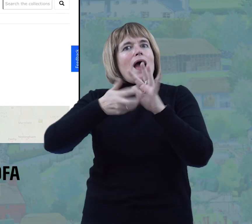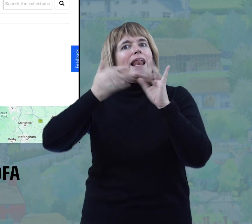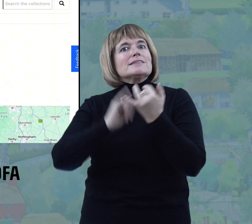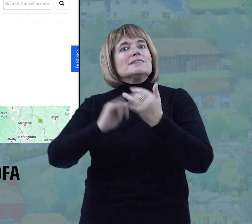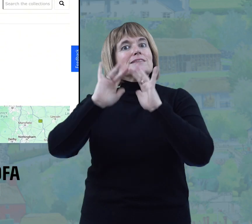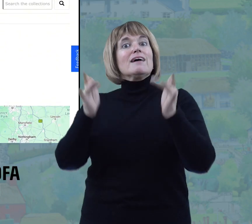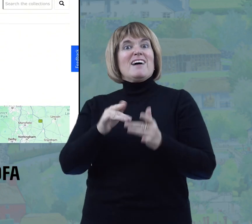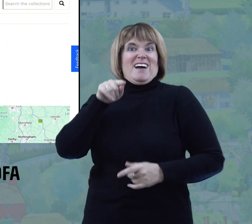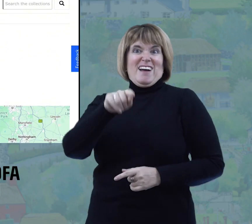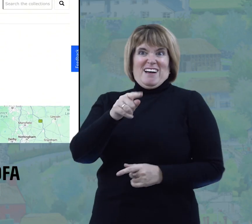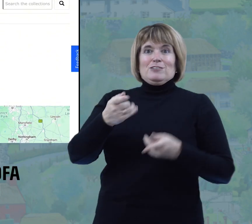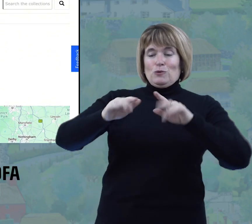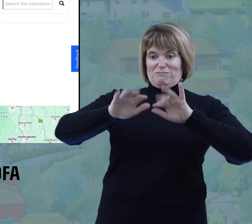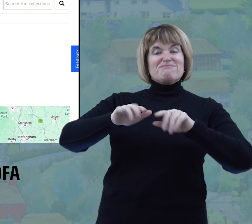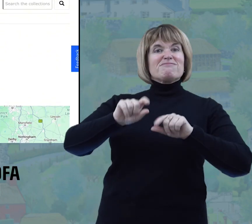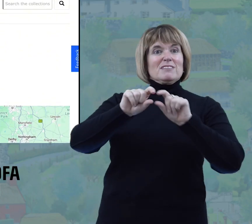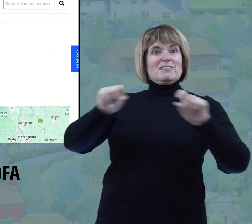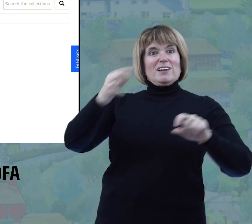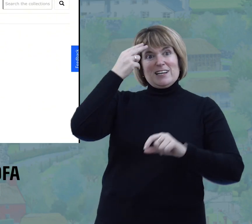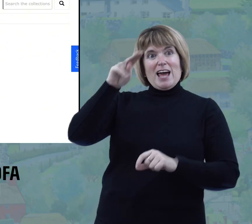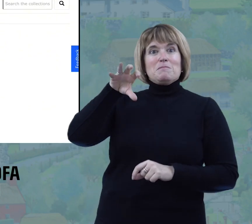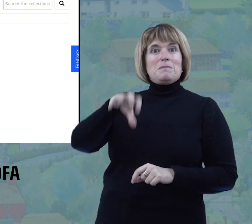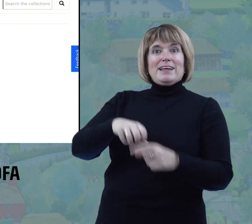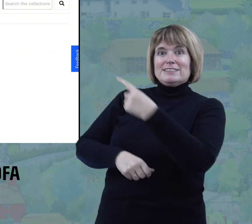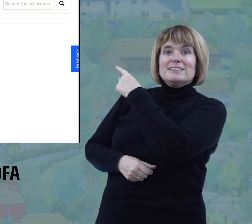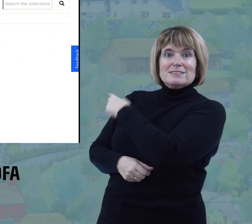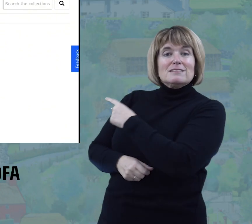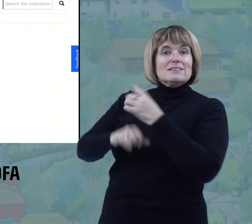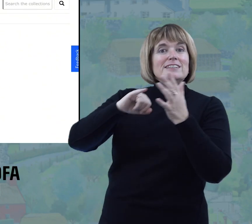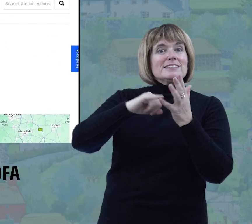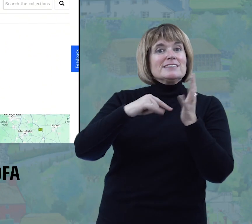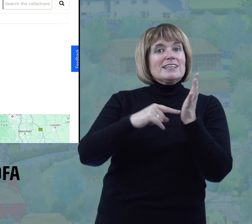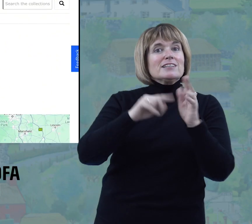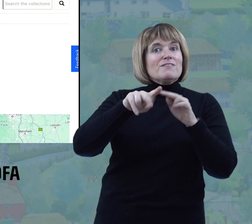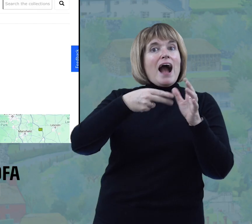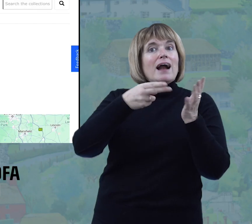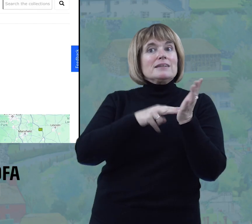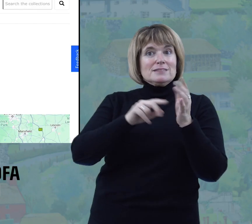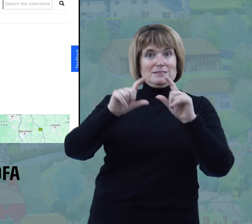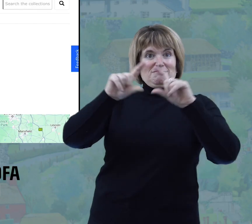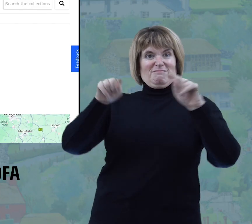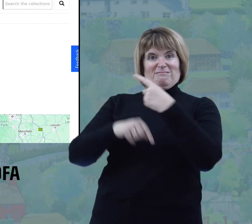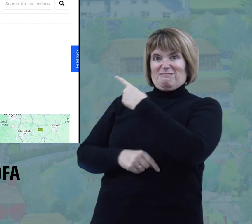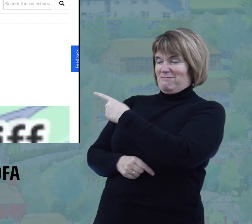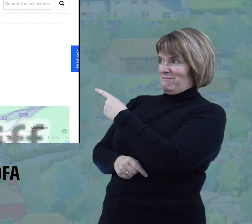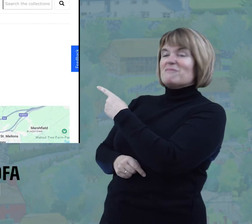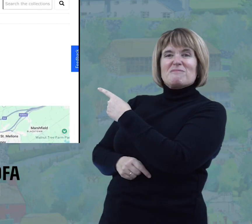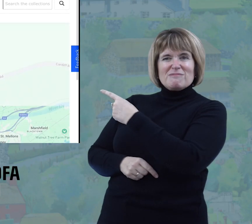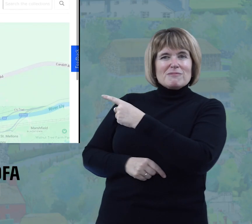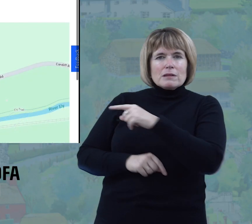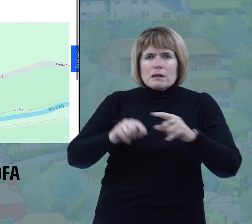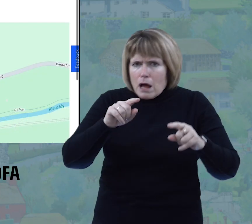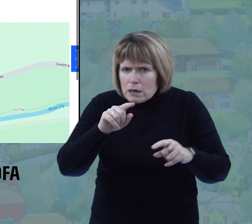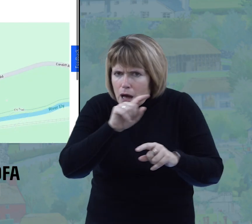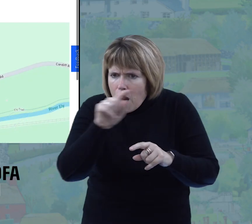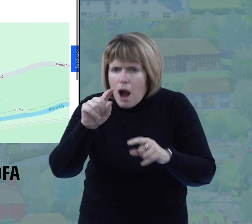the top of the page and then enter the place you are trying to research. We will enter St Fagans. At the top of the page, you are able to jump